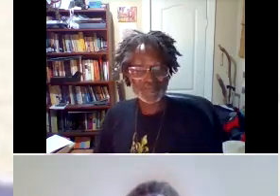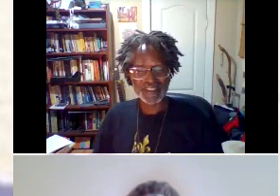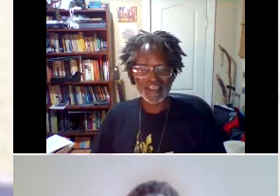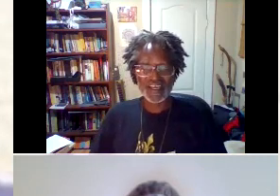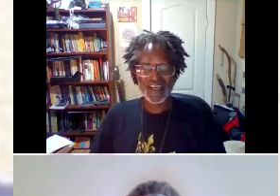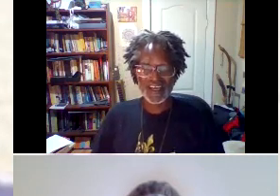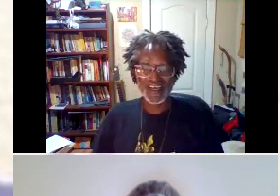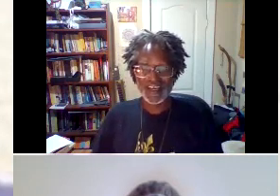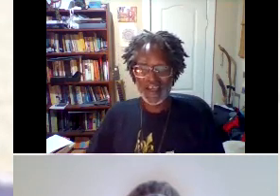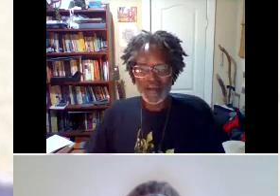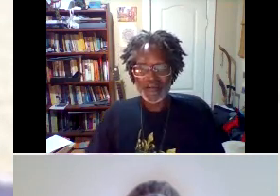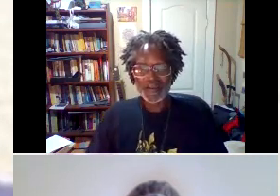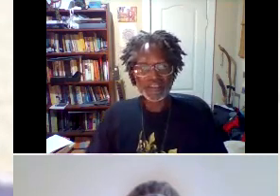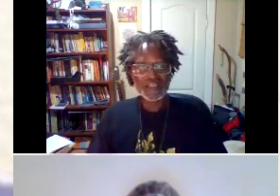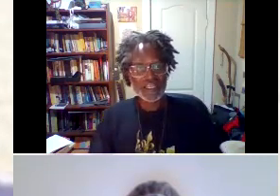earlier,